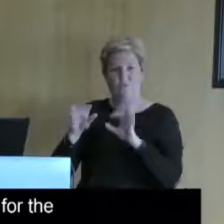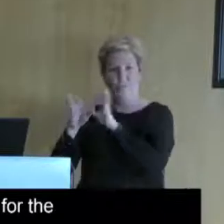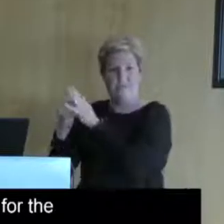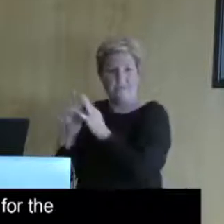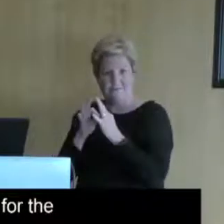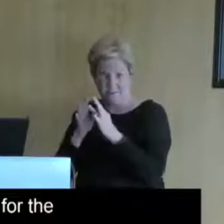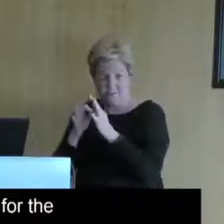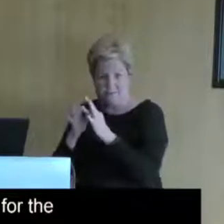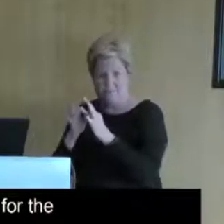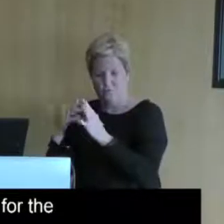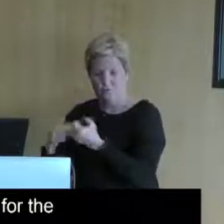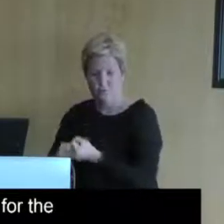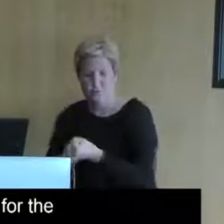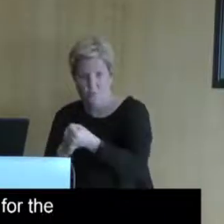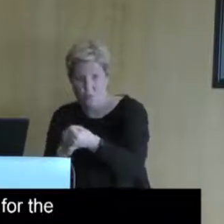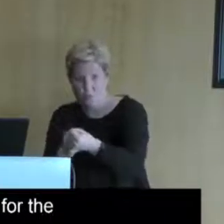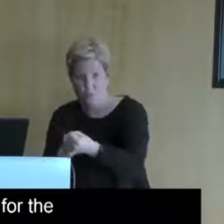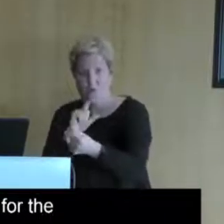those applications.